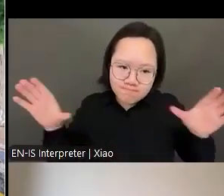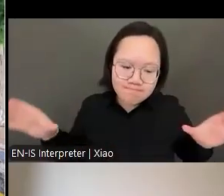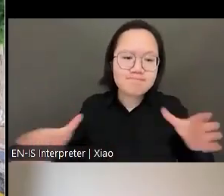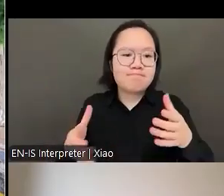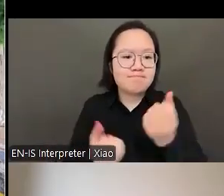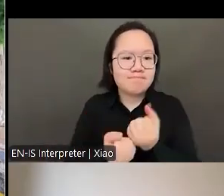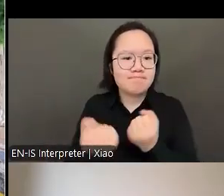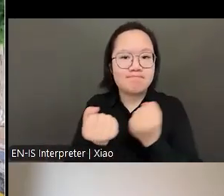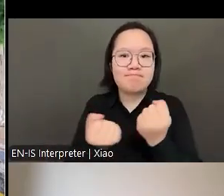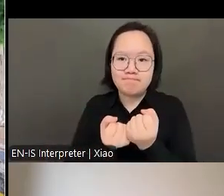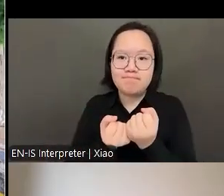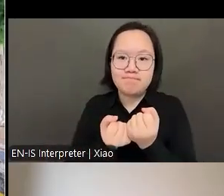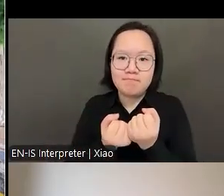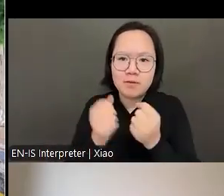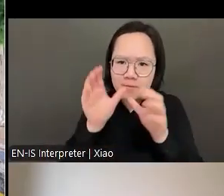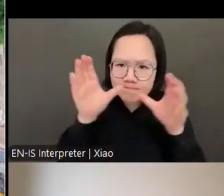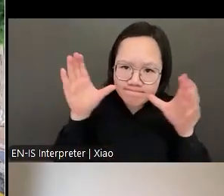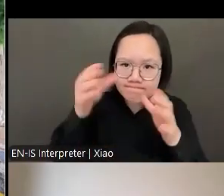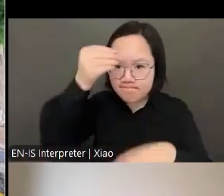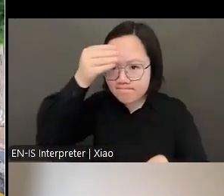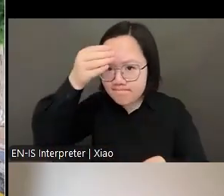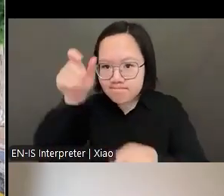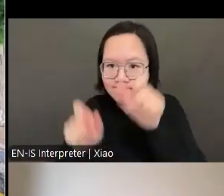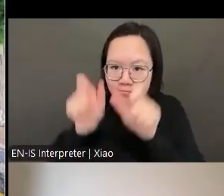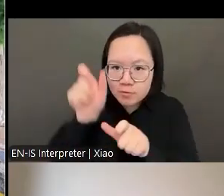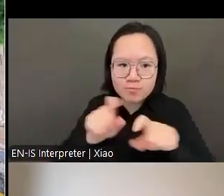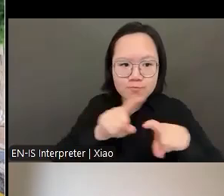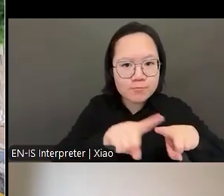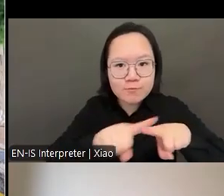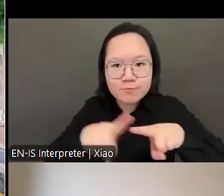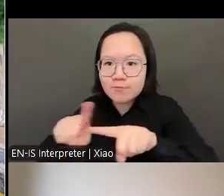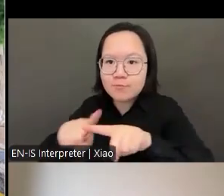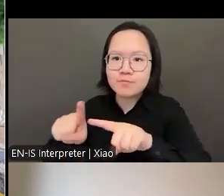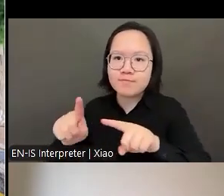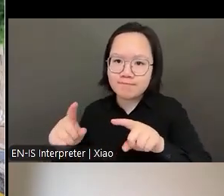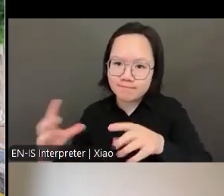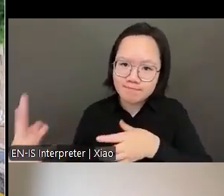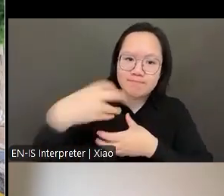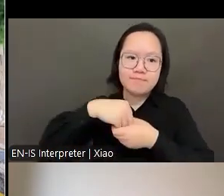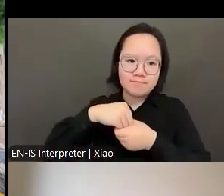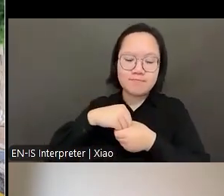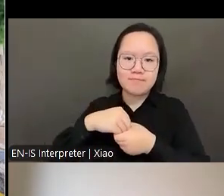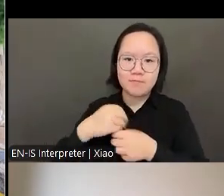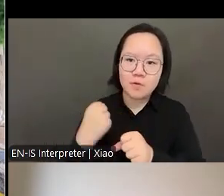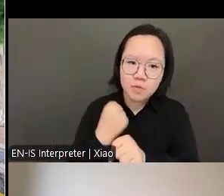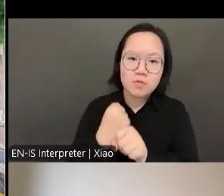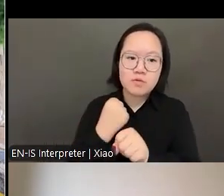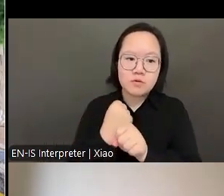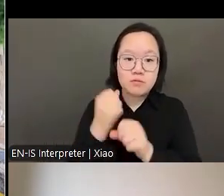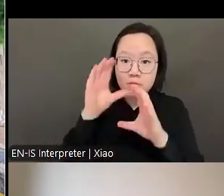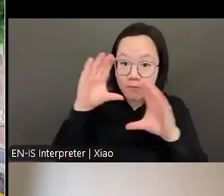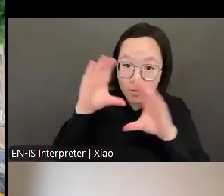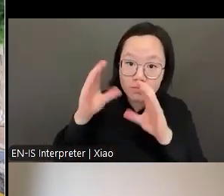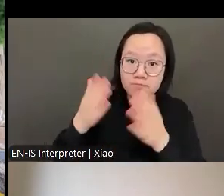fill gaps in research and evidence practical learning about how to include people with disabilities